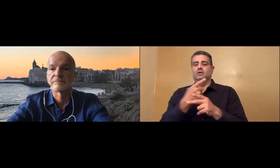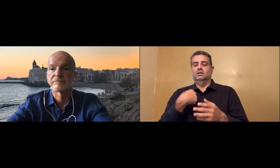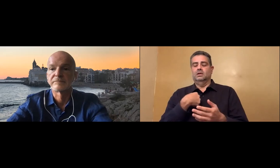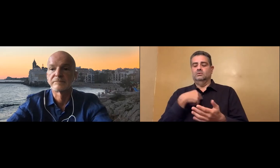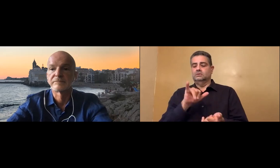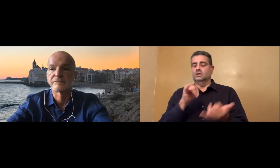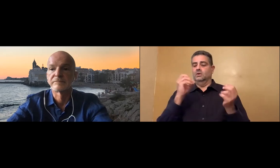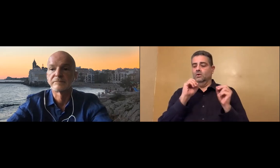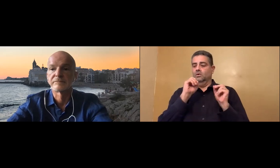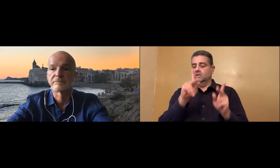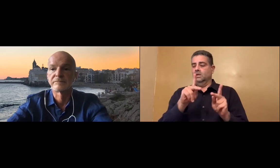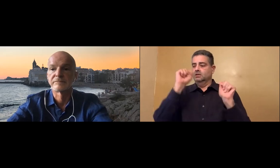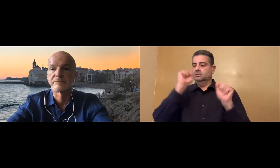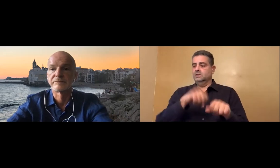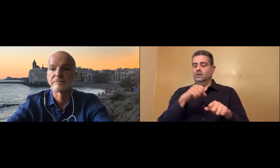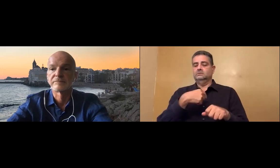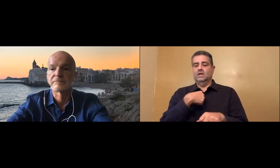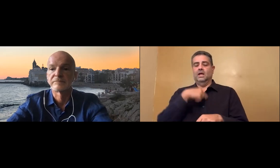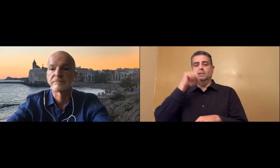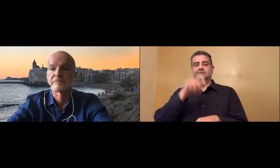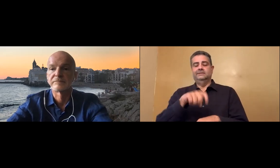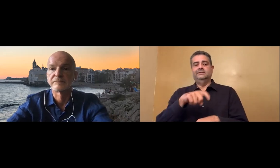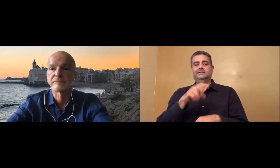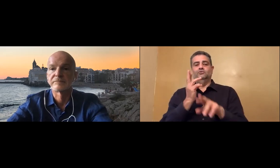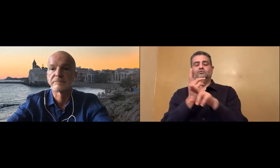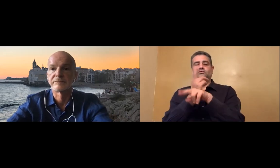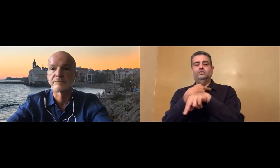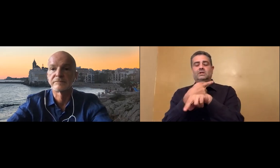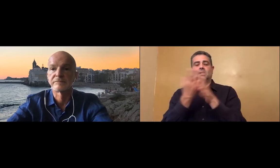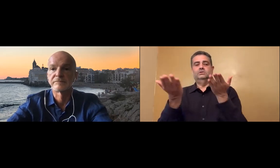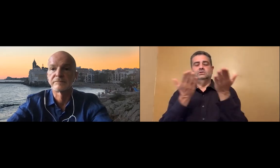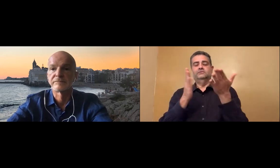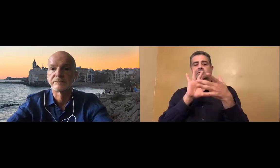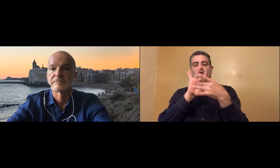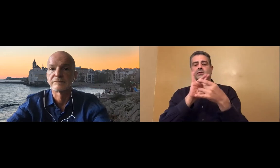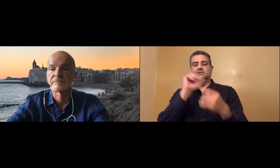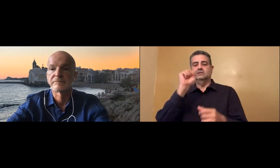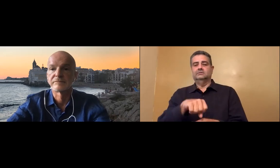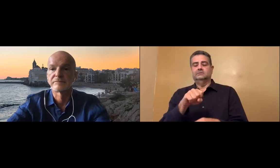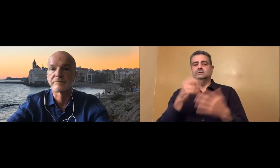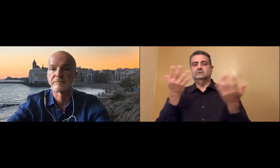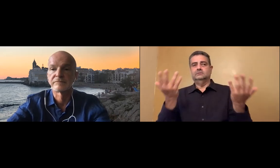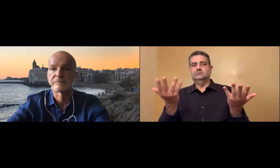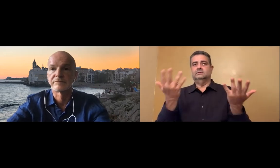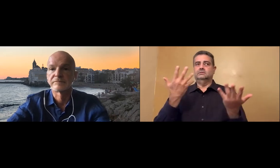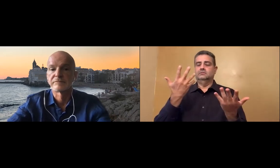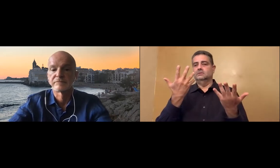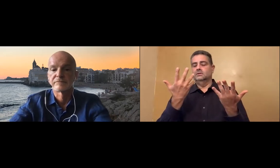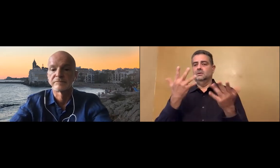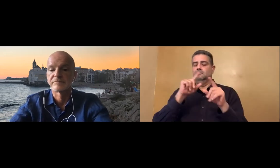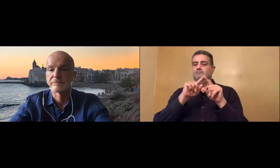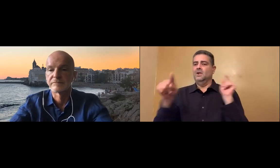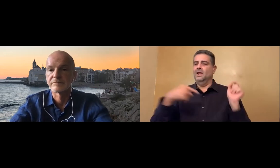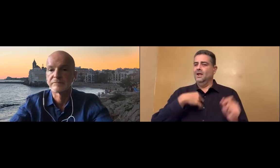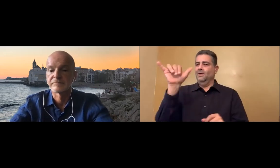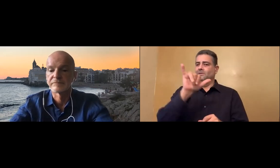When I was first contacted to discuss this product, I was thinking, okay, well, then I'm going to need to connect to the relay service.